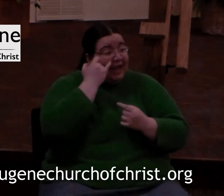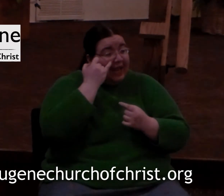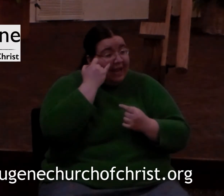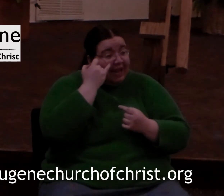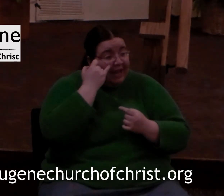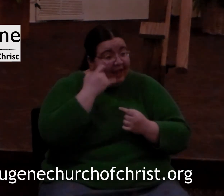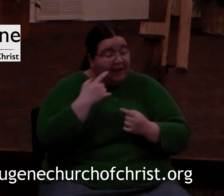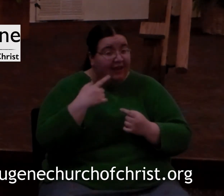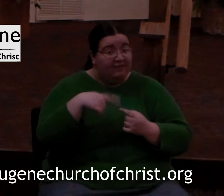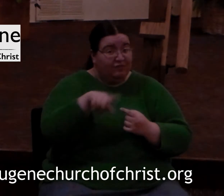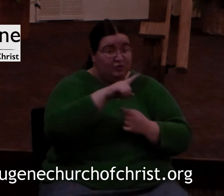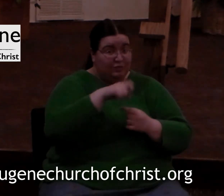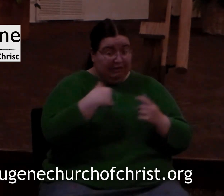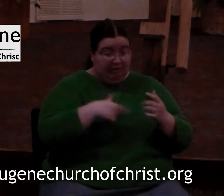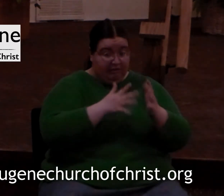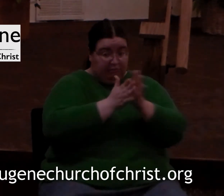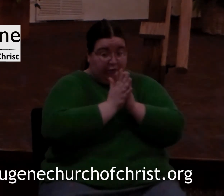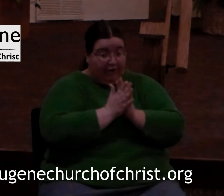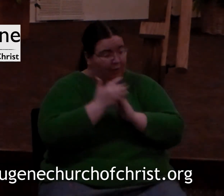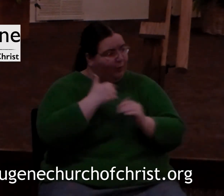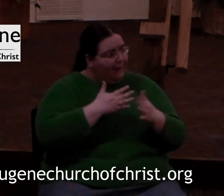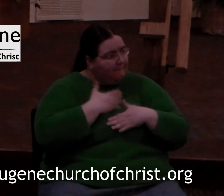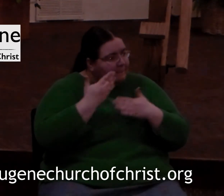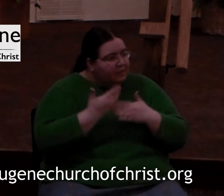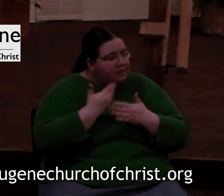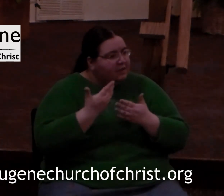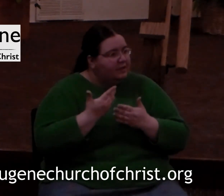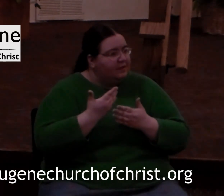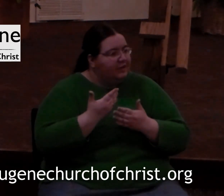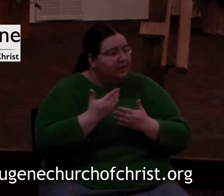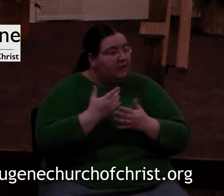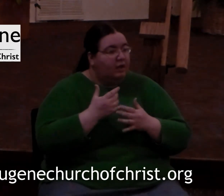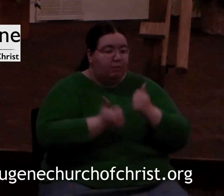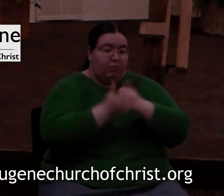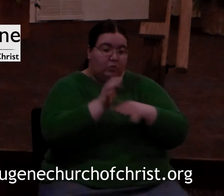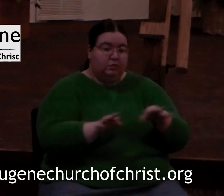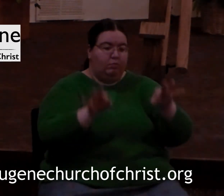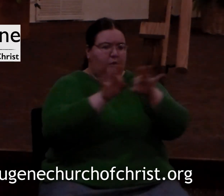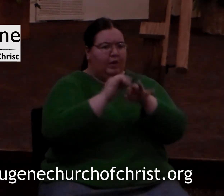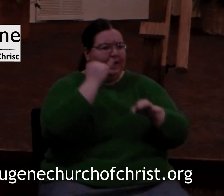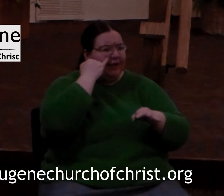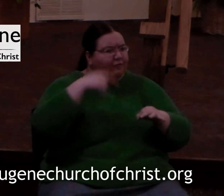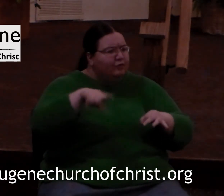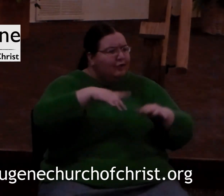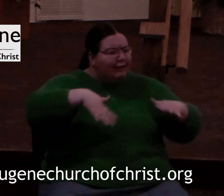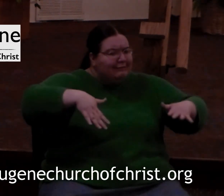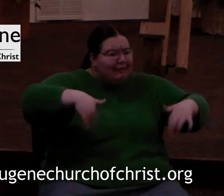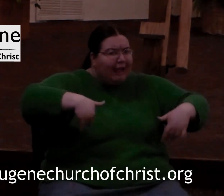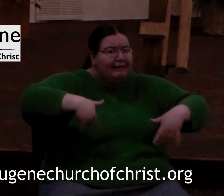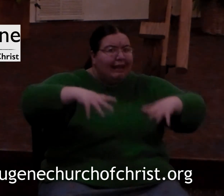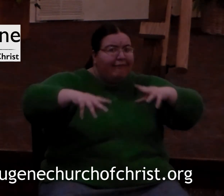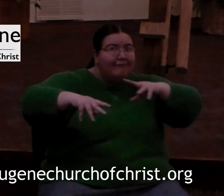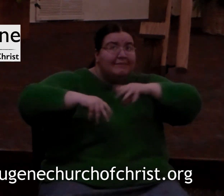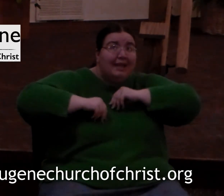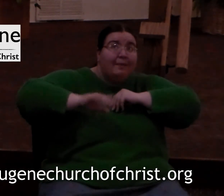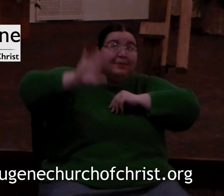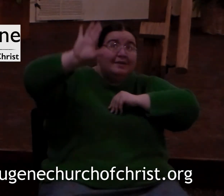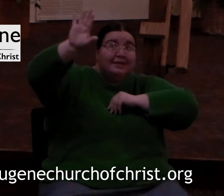if, most importantly, if you have never accepted that gift of forgiveness that God puts out there for you, today is the day to do